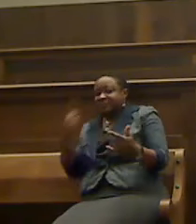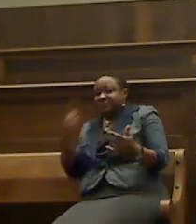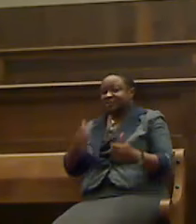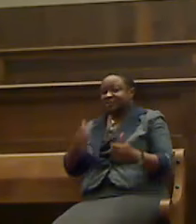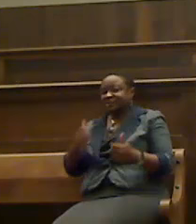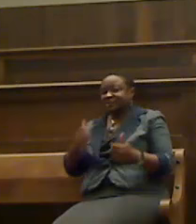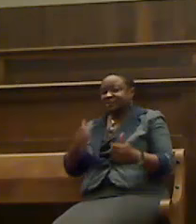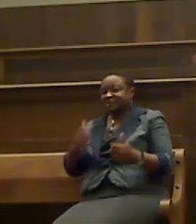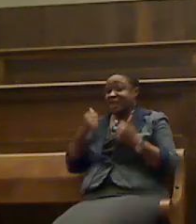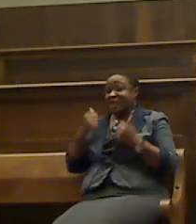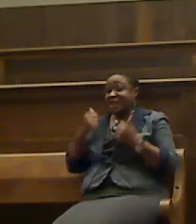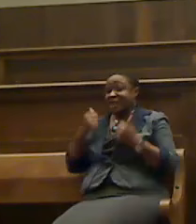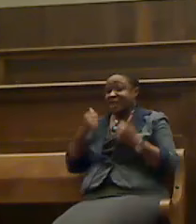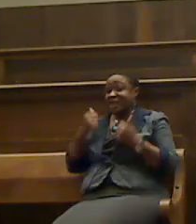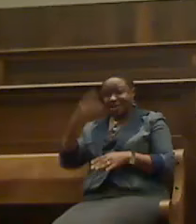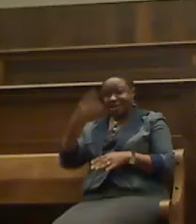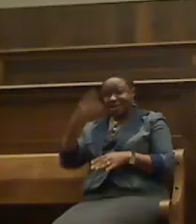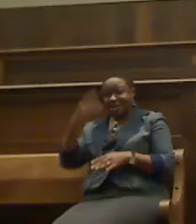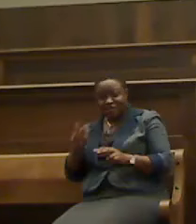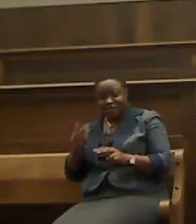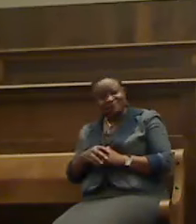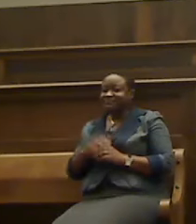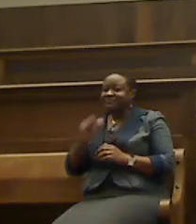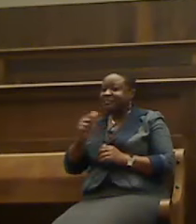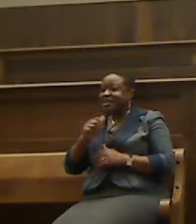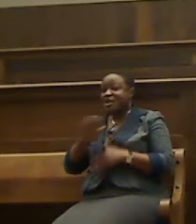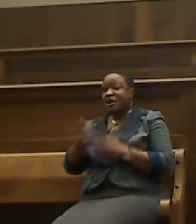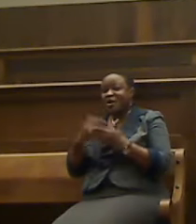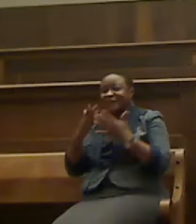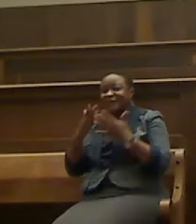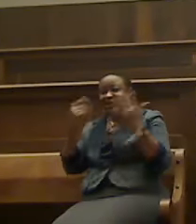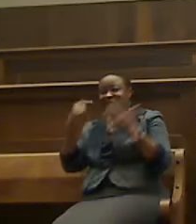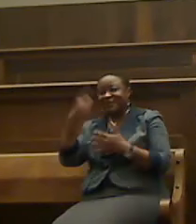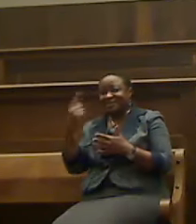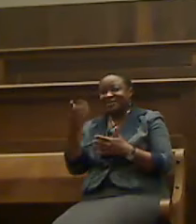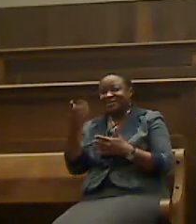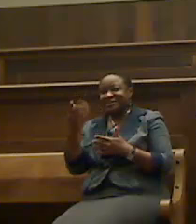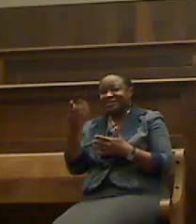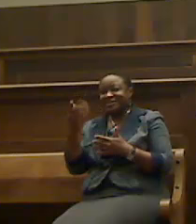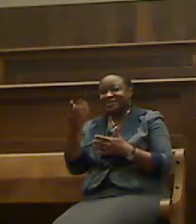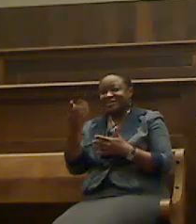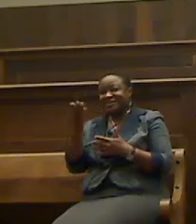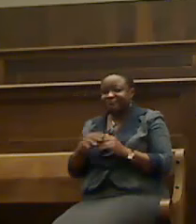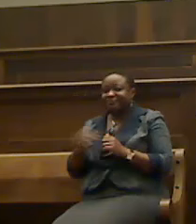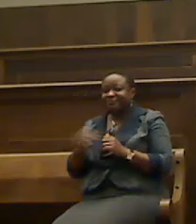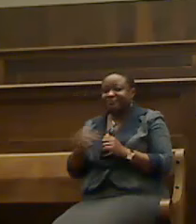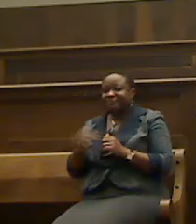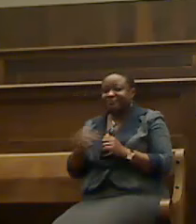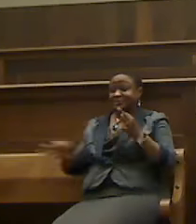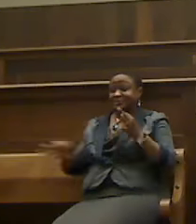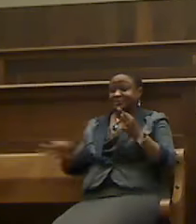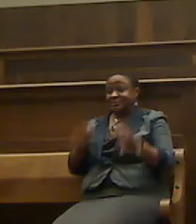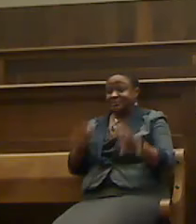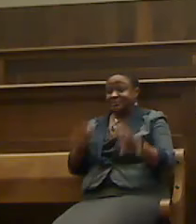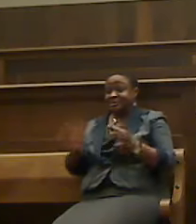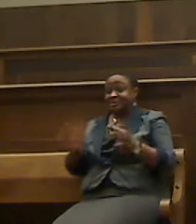watching. Not all friendly faces out there. So I'm not going to describe our detailed strategy,